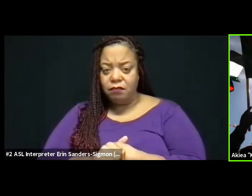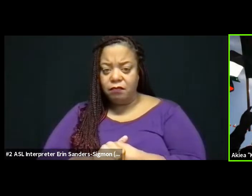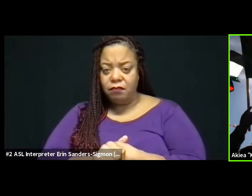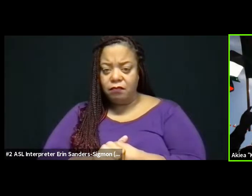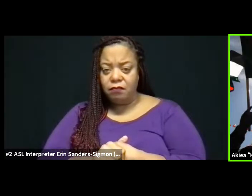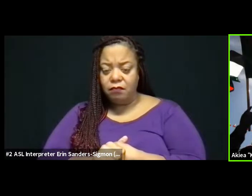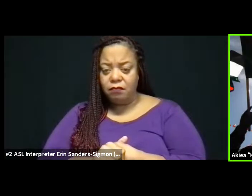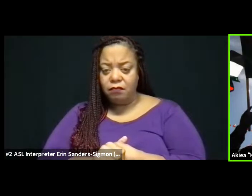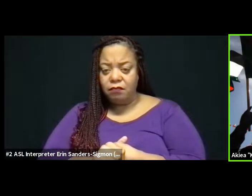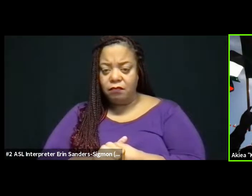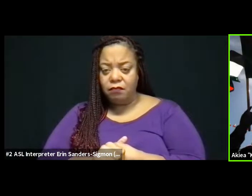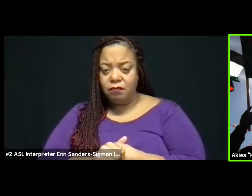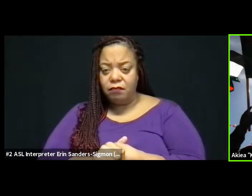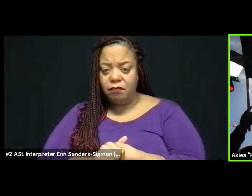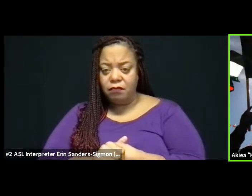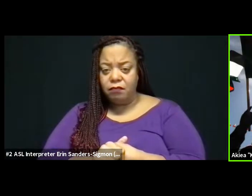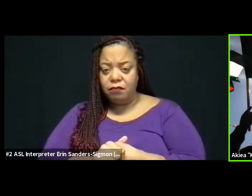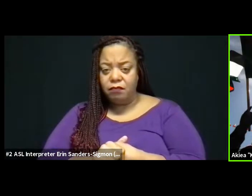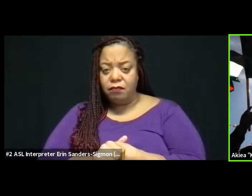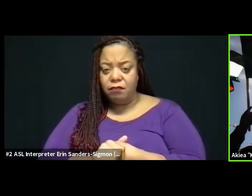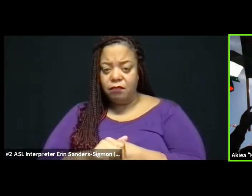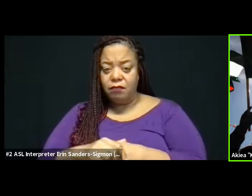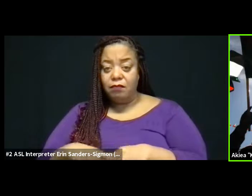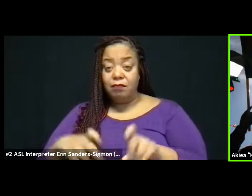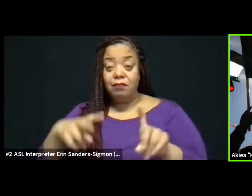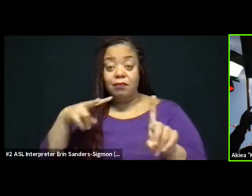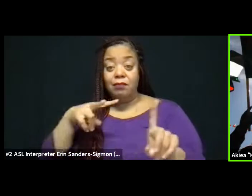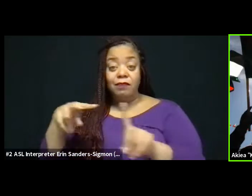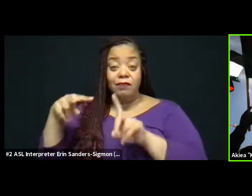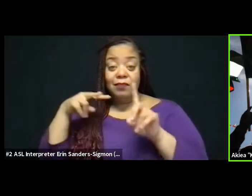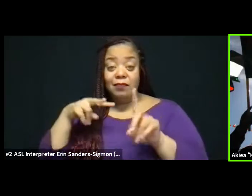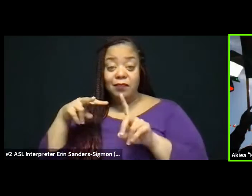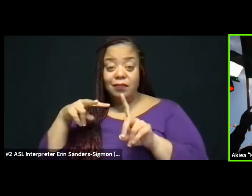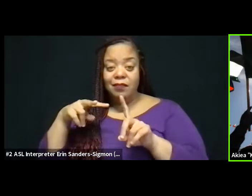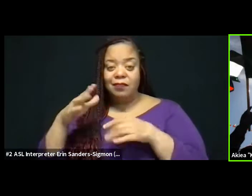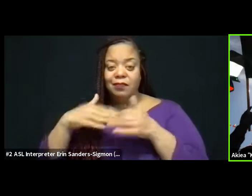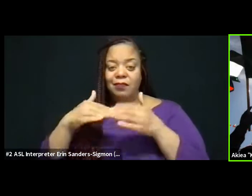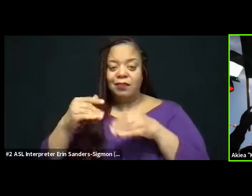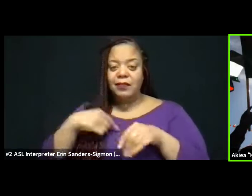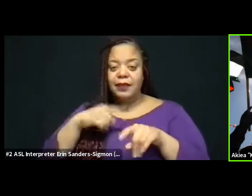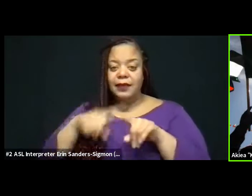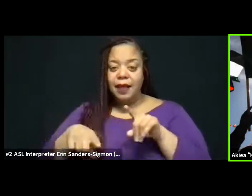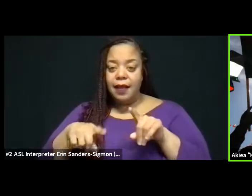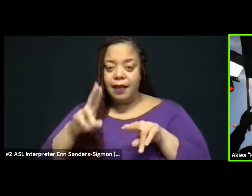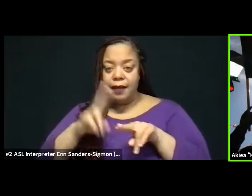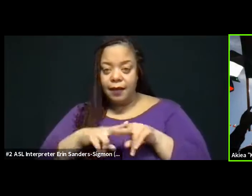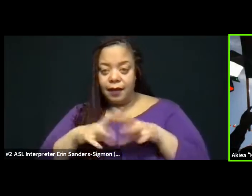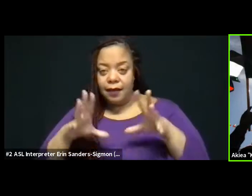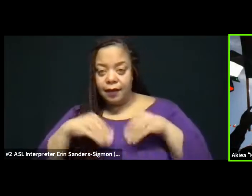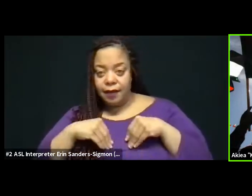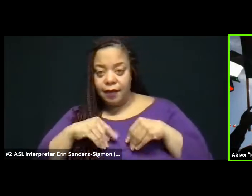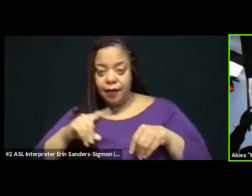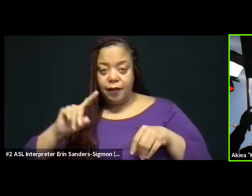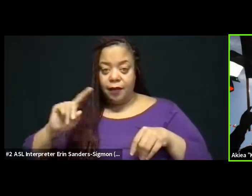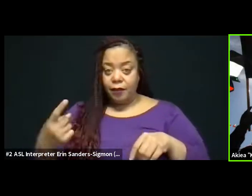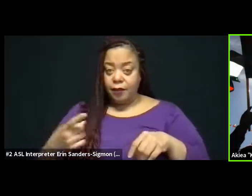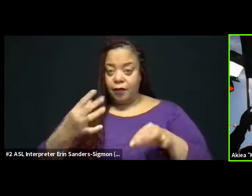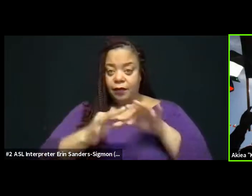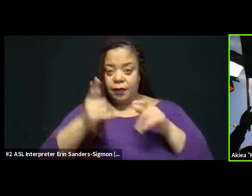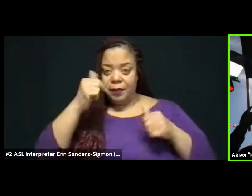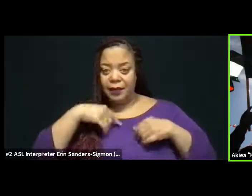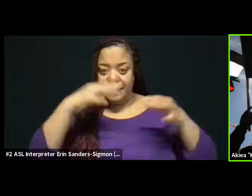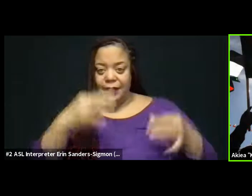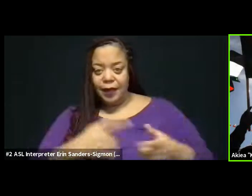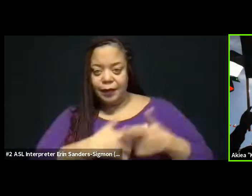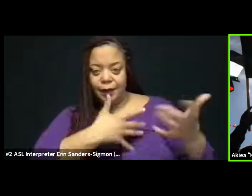is surveillance regardless. And so I need to denounce it at all costs, right? So that's really what I want to leave you with, is